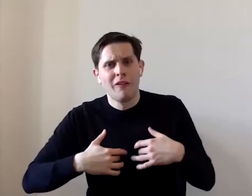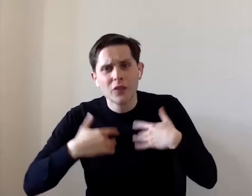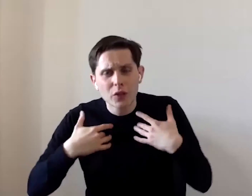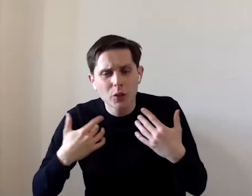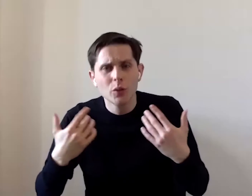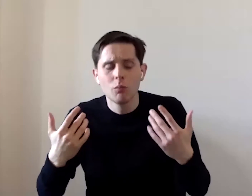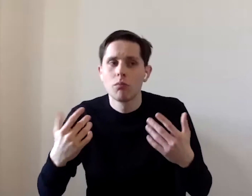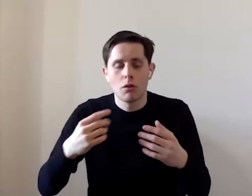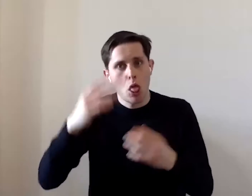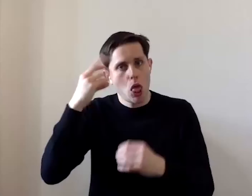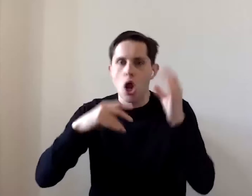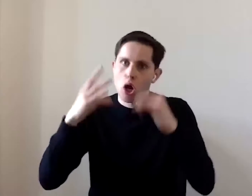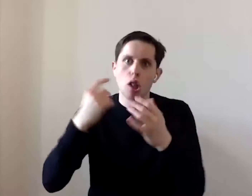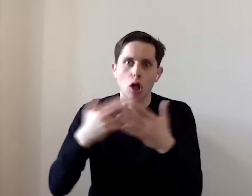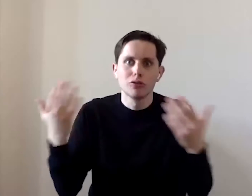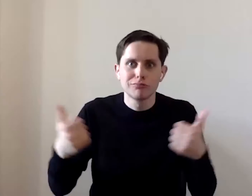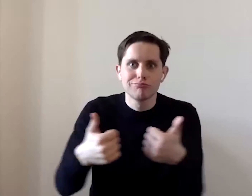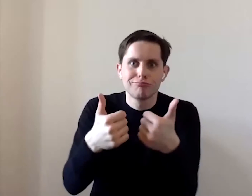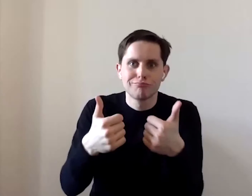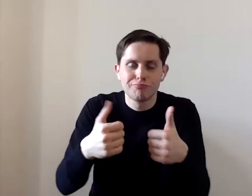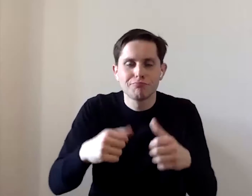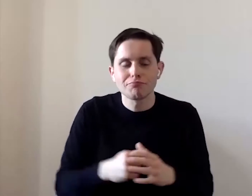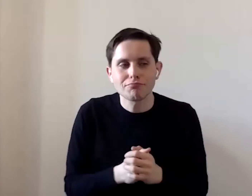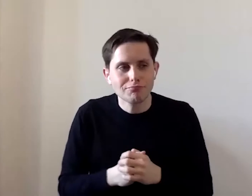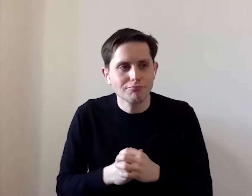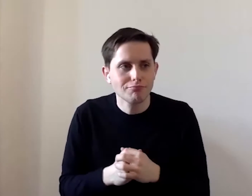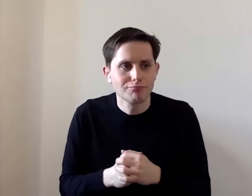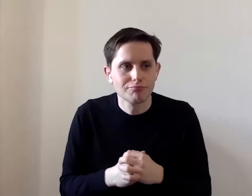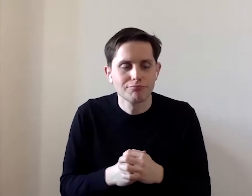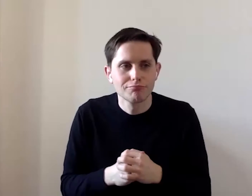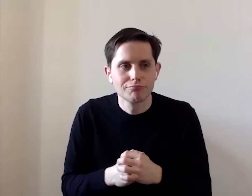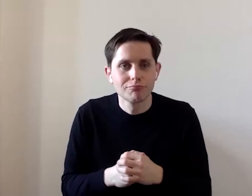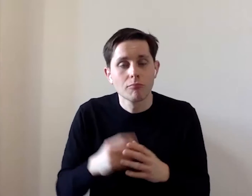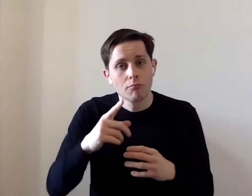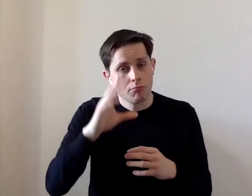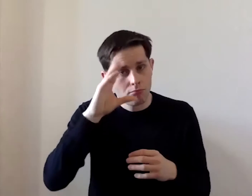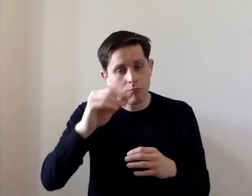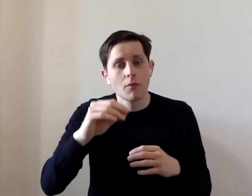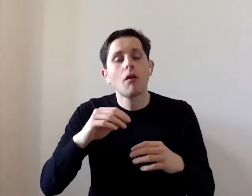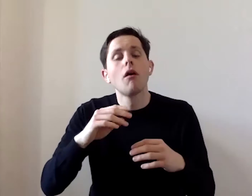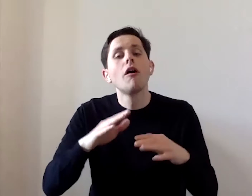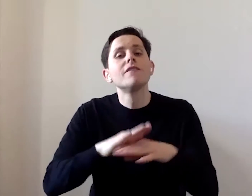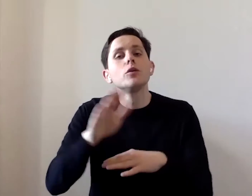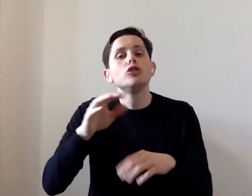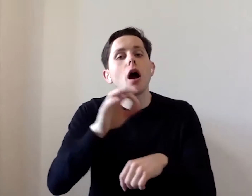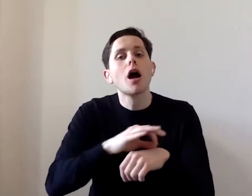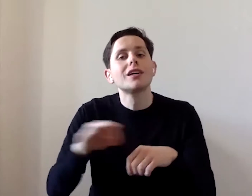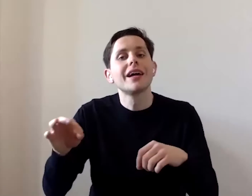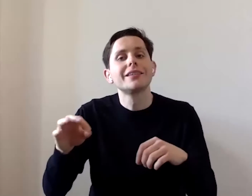today. I want to thank all of you for joining us and being part of this very, sort of very insightful RIBA Future Architects podcast. Please